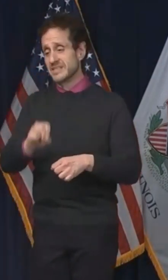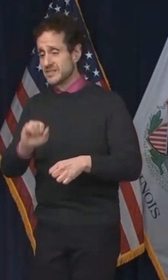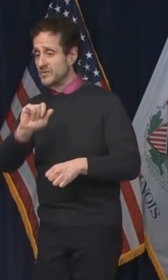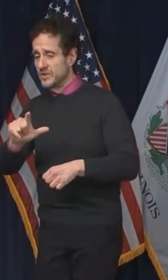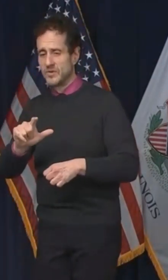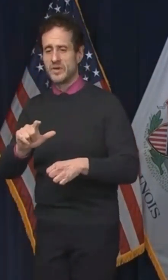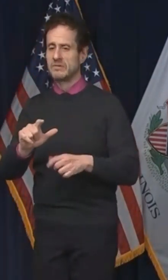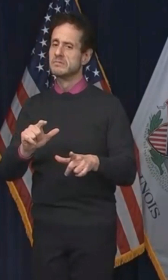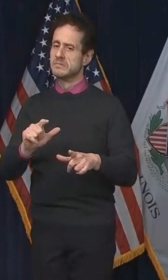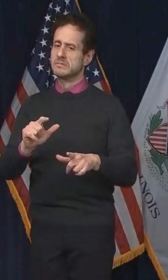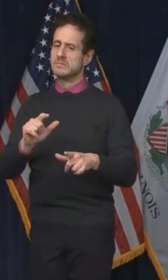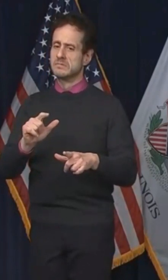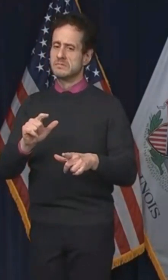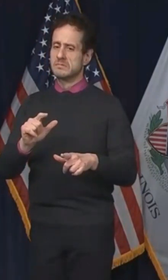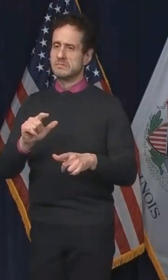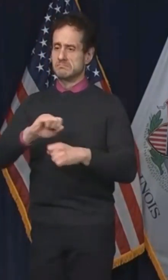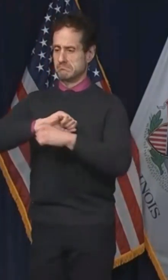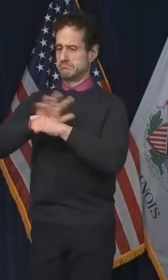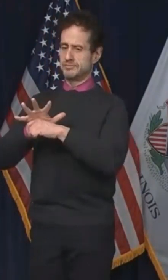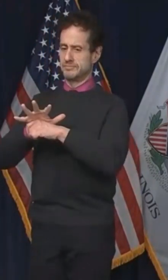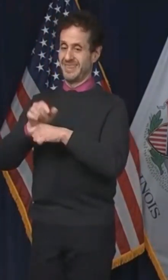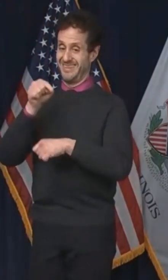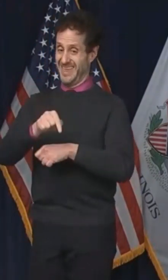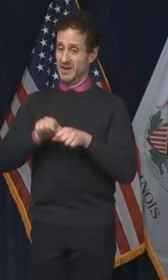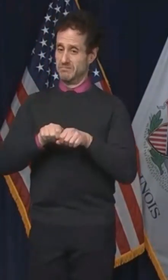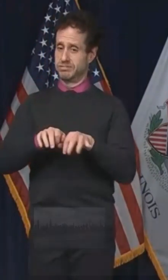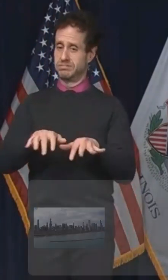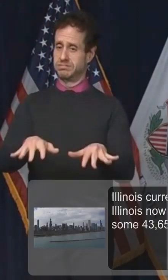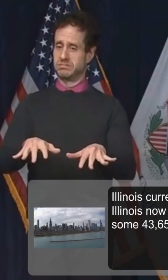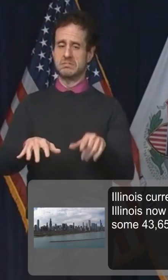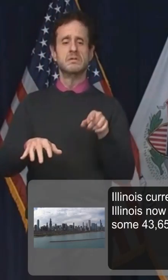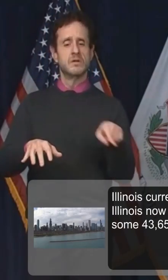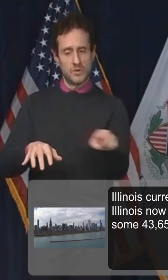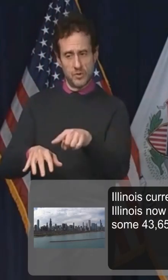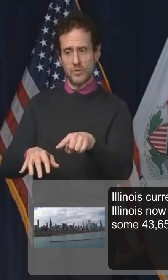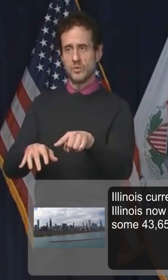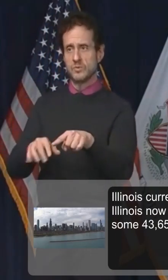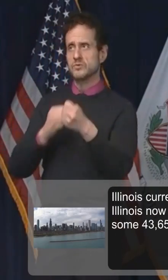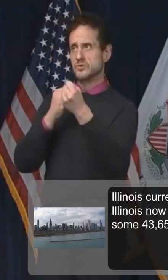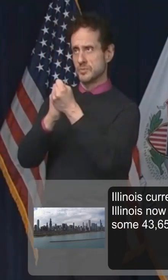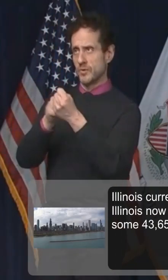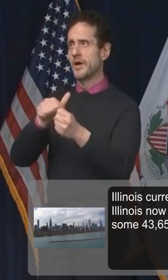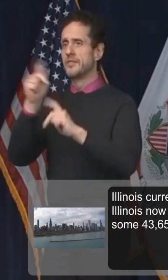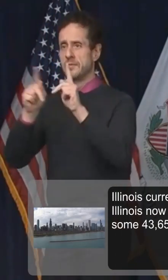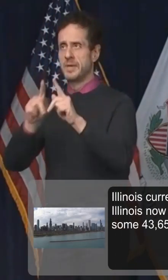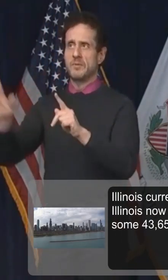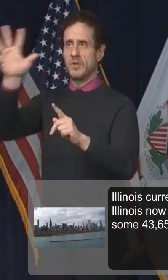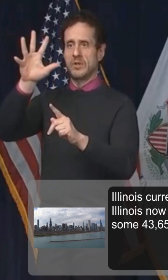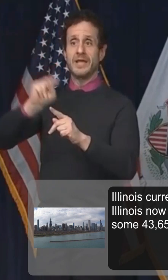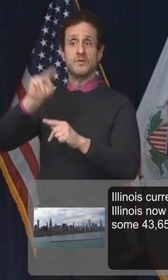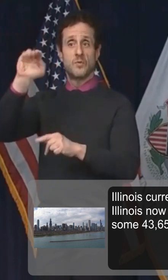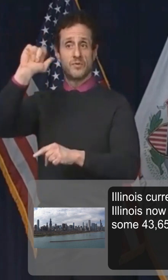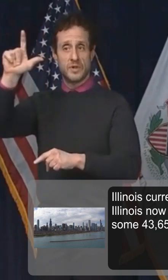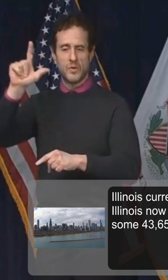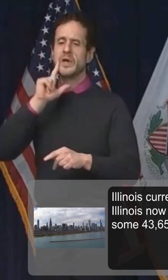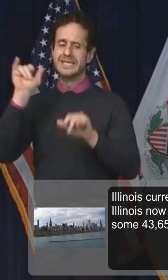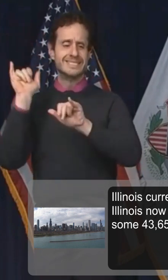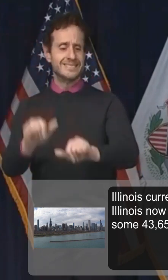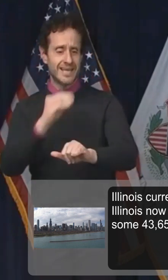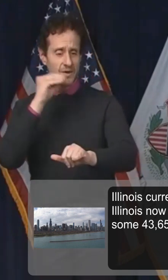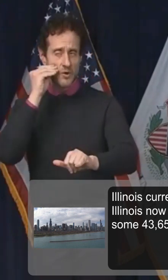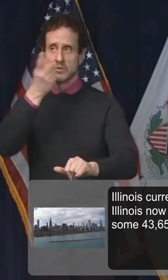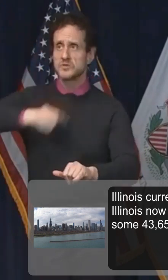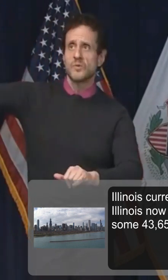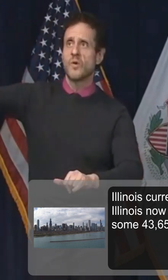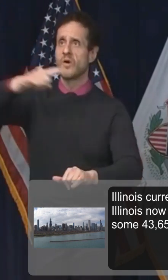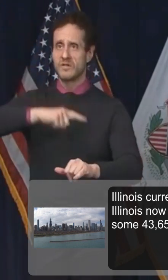the virus is present, and they should join all their fellow Illinoisans in staying at home so that we can all get back to